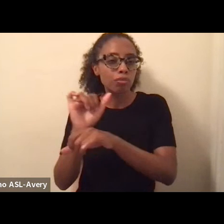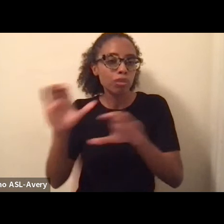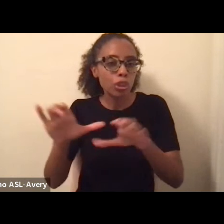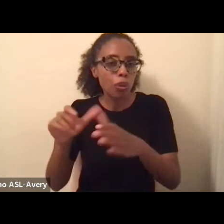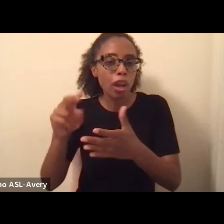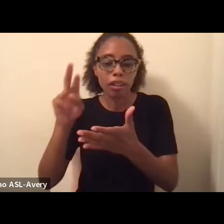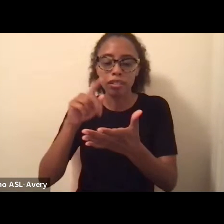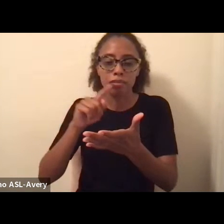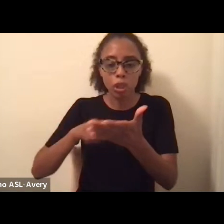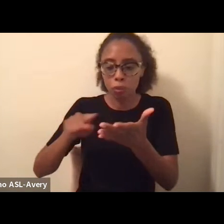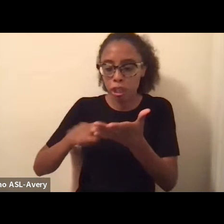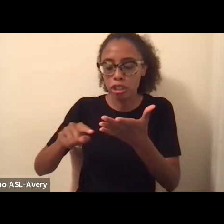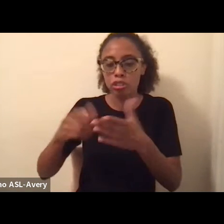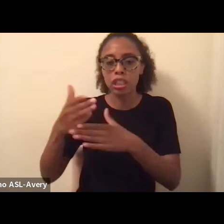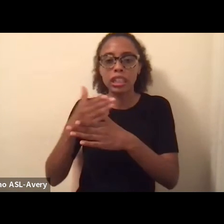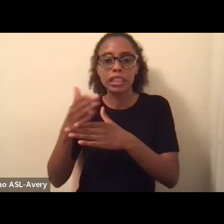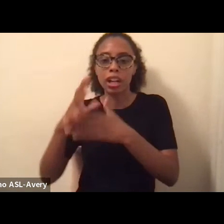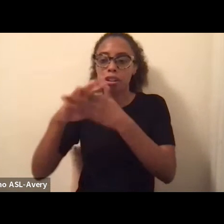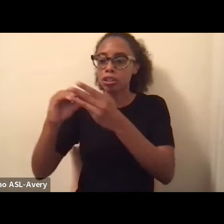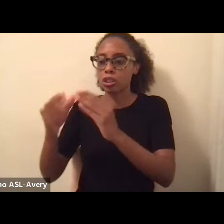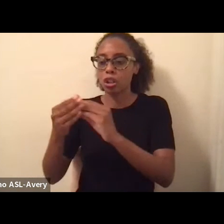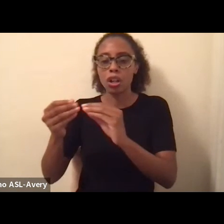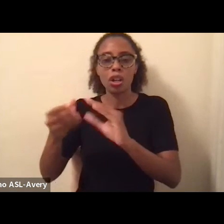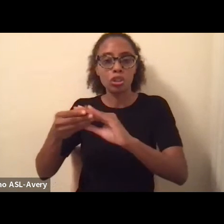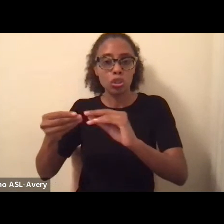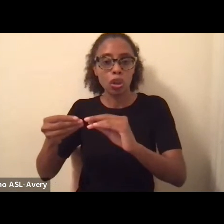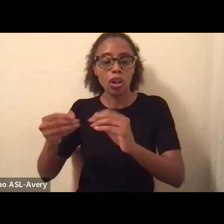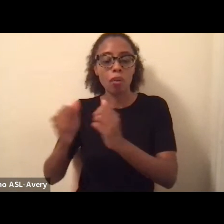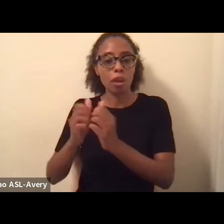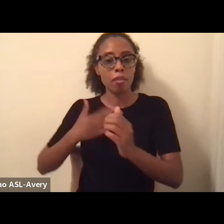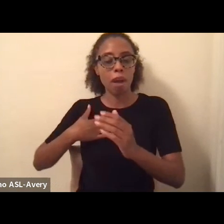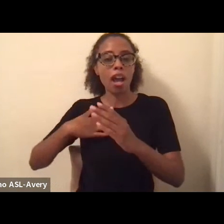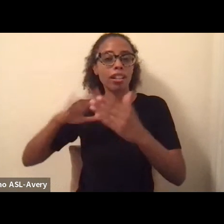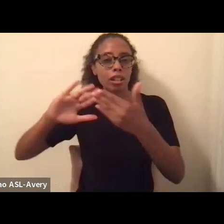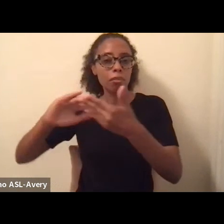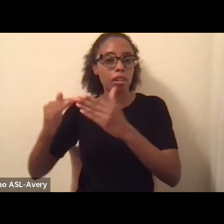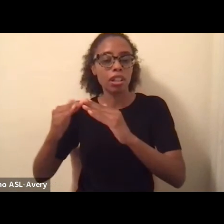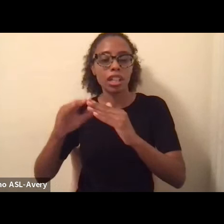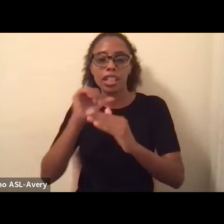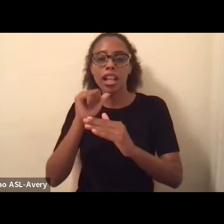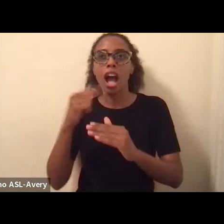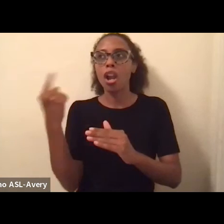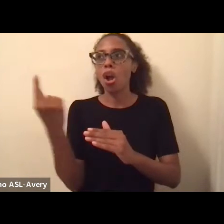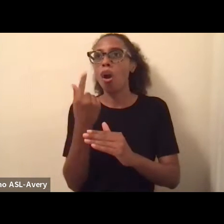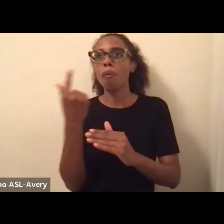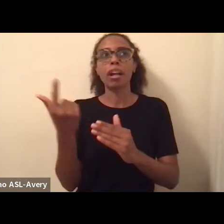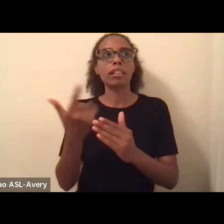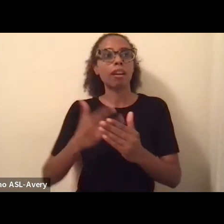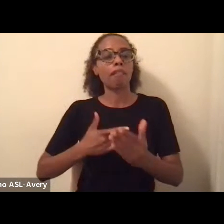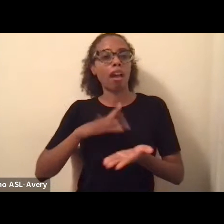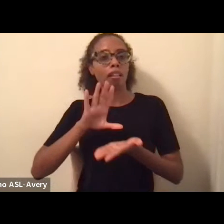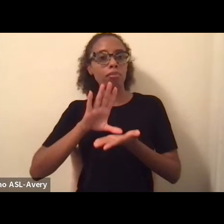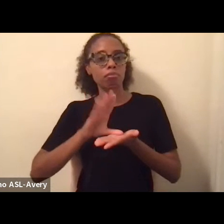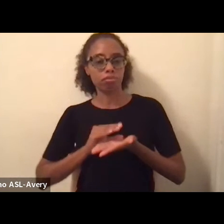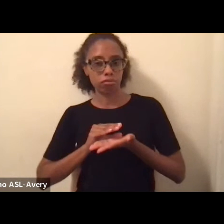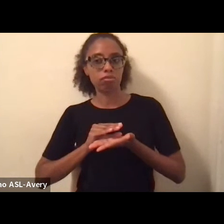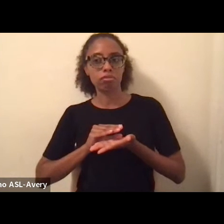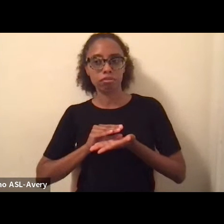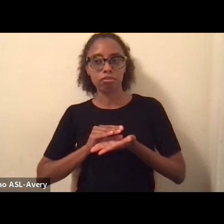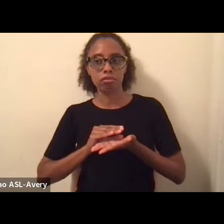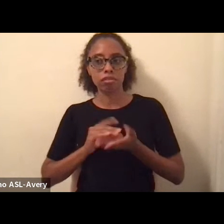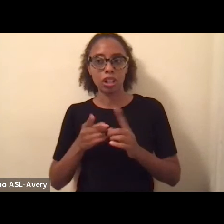way that is not always from a deficit. And that's my why. And so